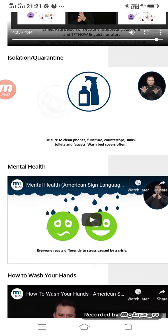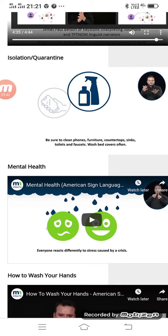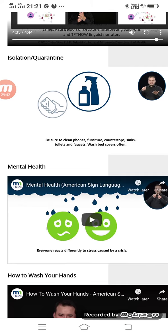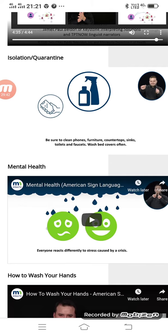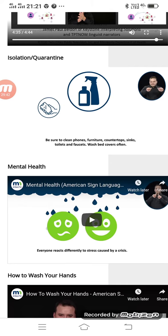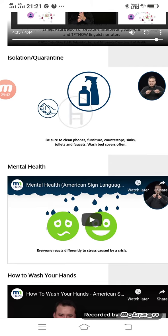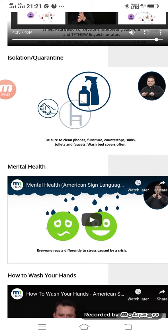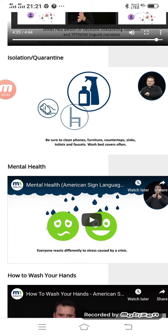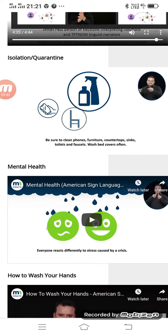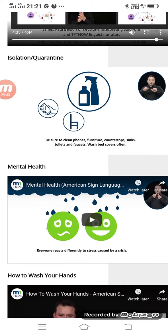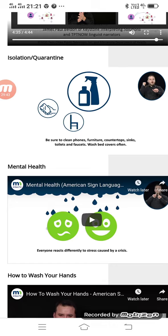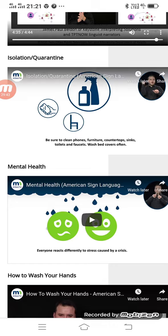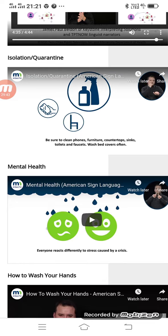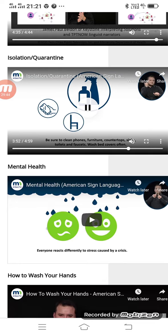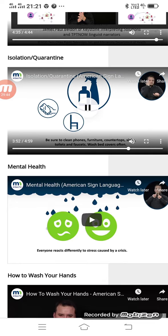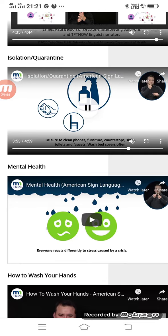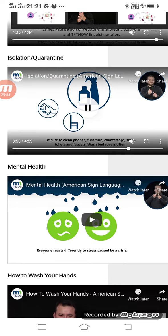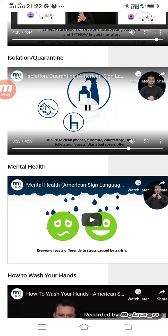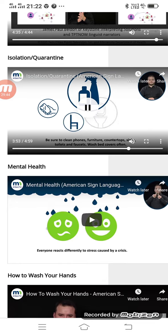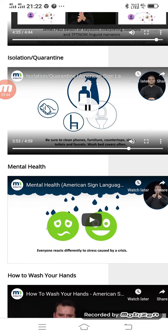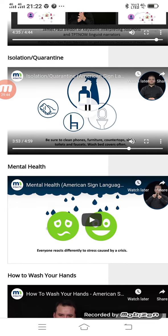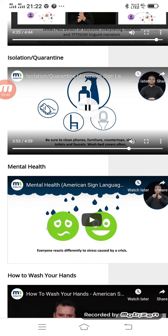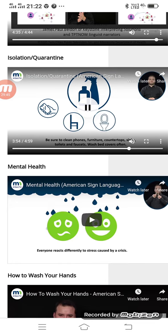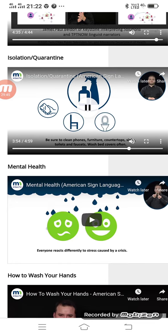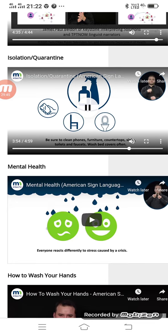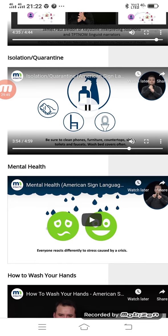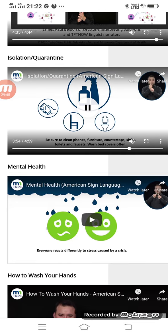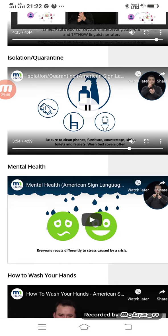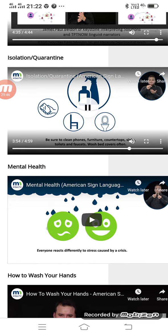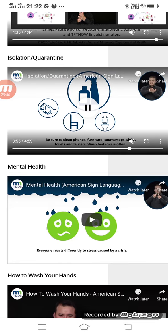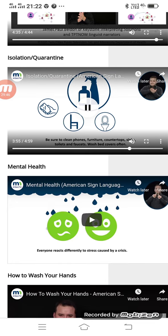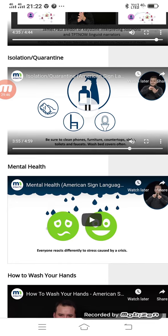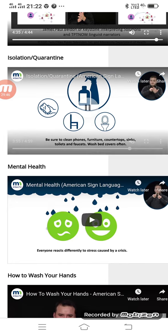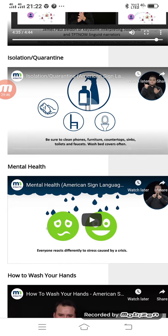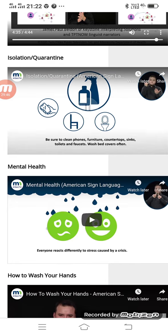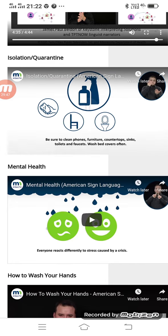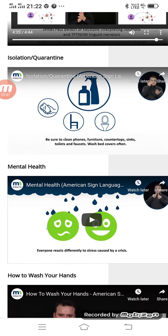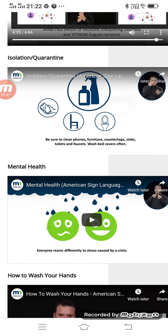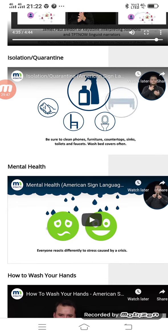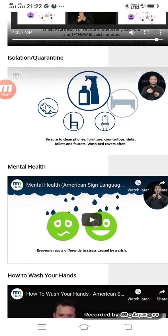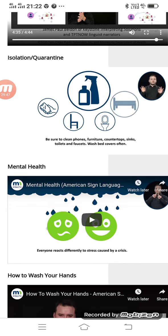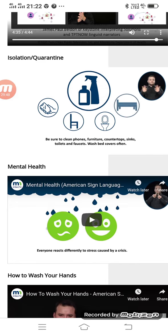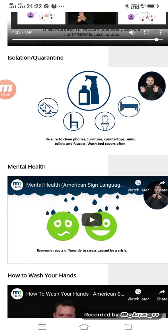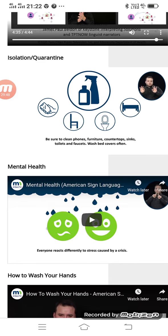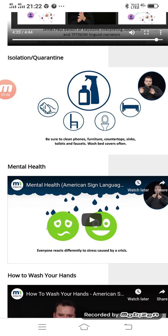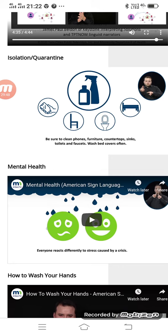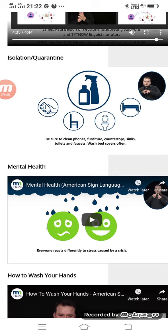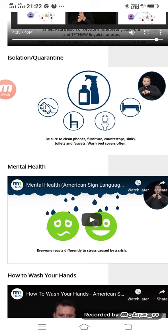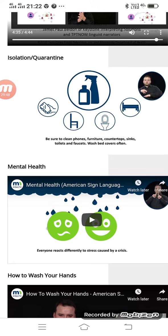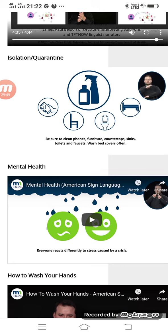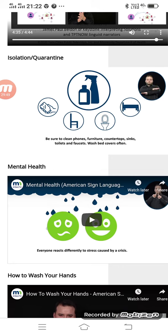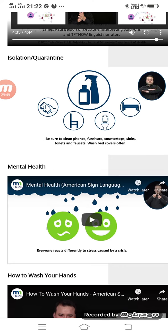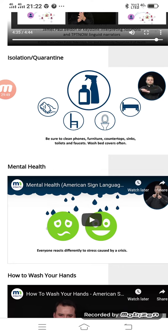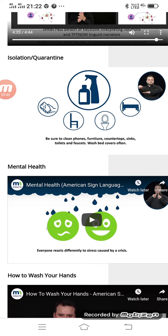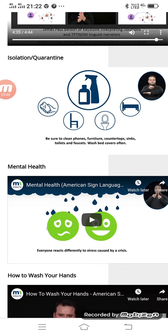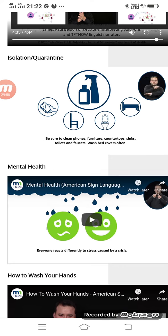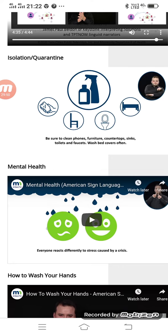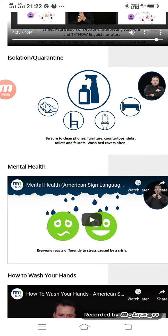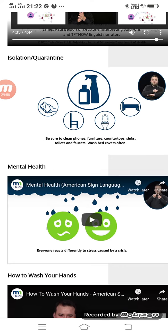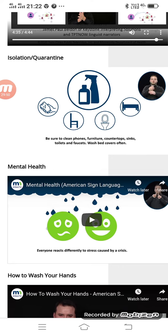Be sure to clean phones, furniture, countertops, sinks, toilets, and faucets. Wash bed covers